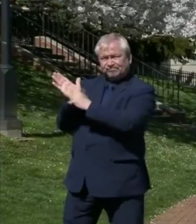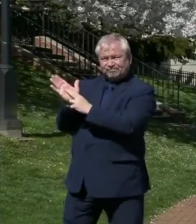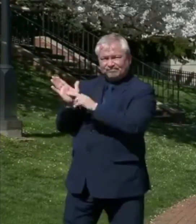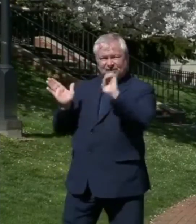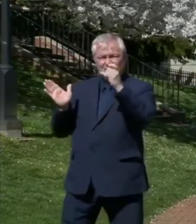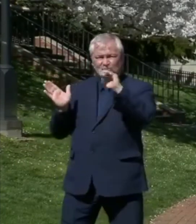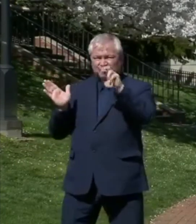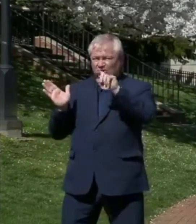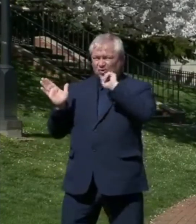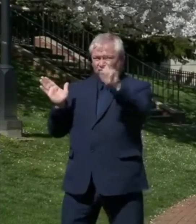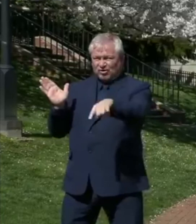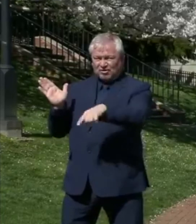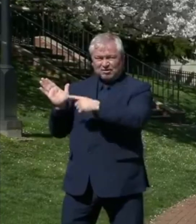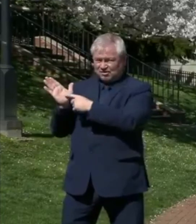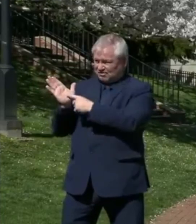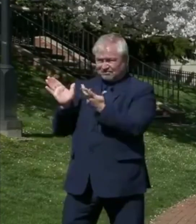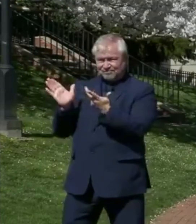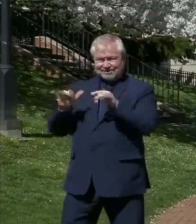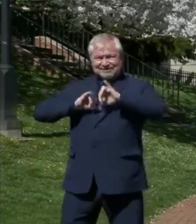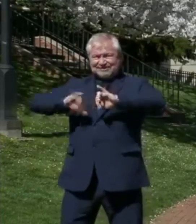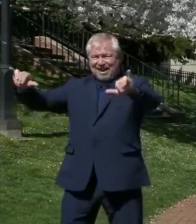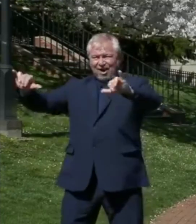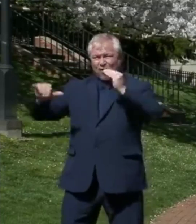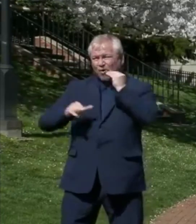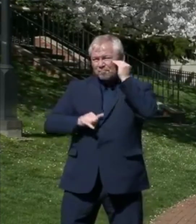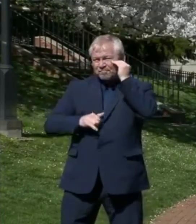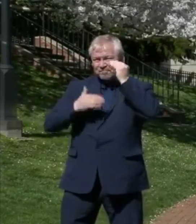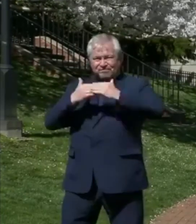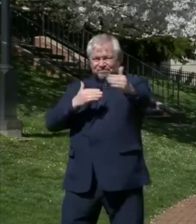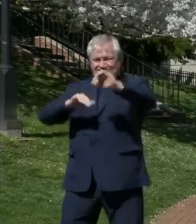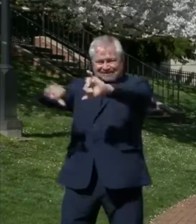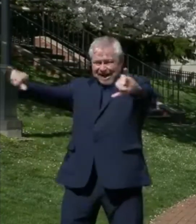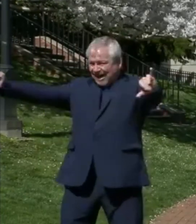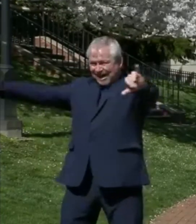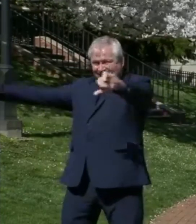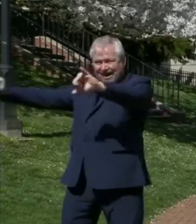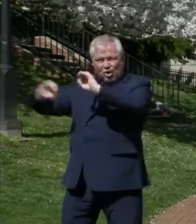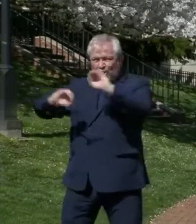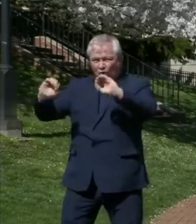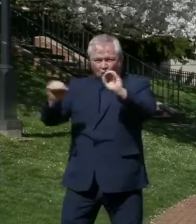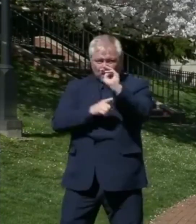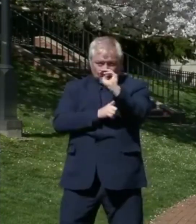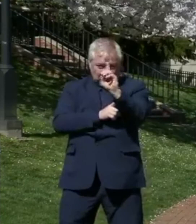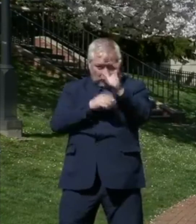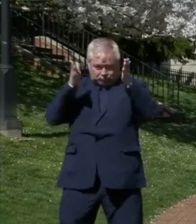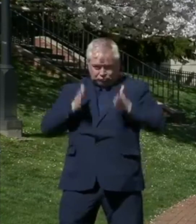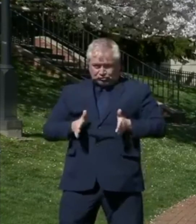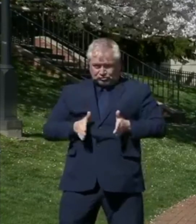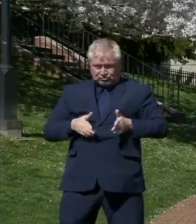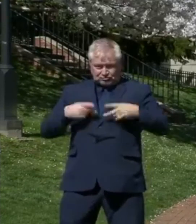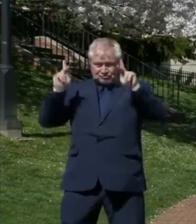which institutes a stay-at-home directive. No Maryland resident should be leaving their